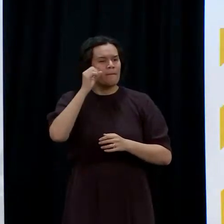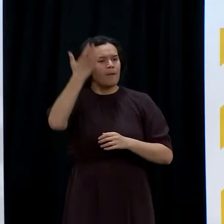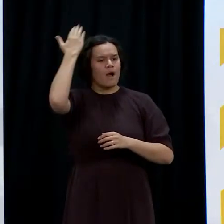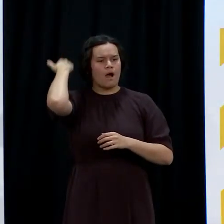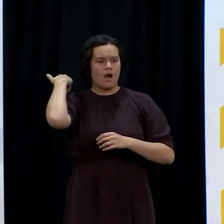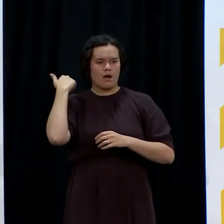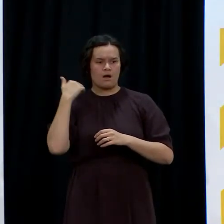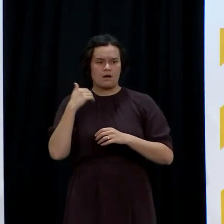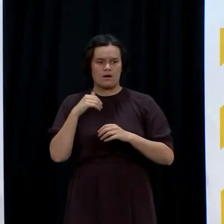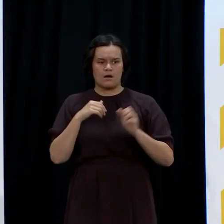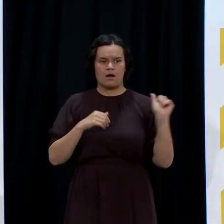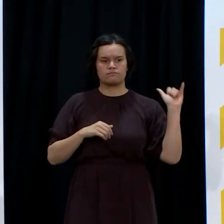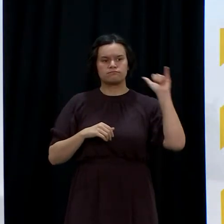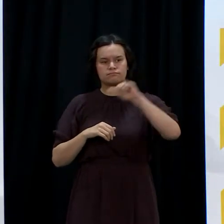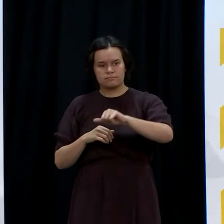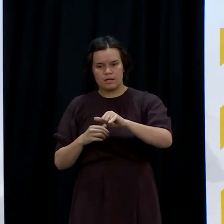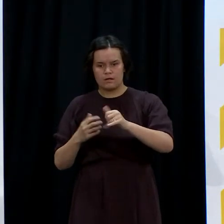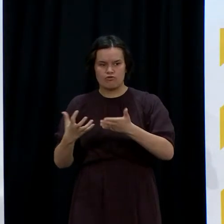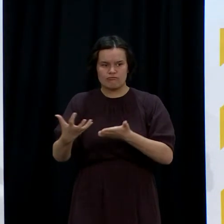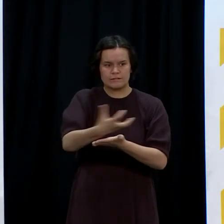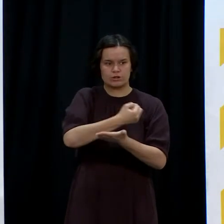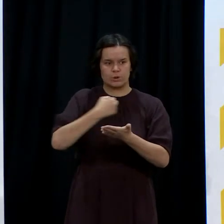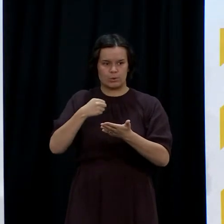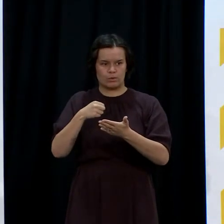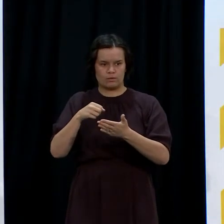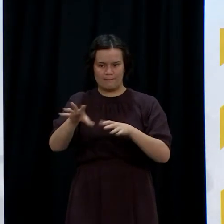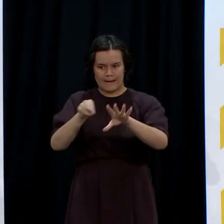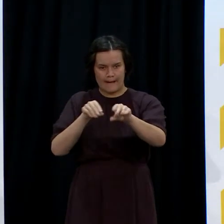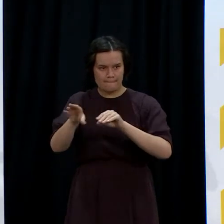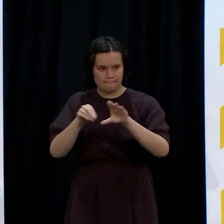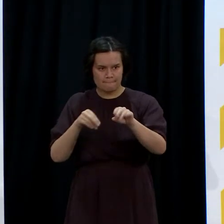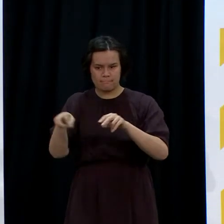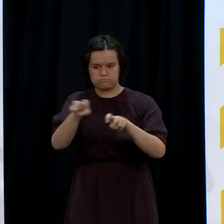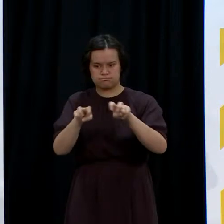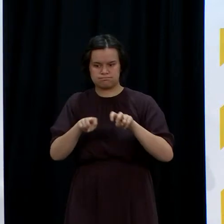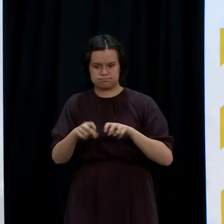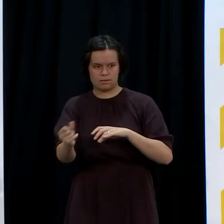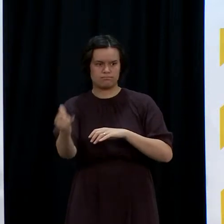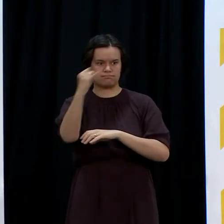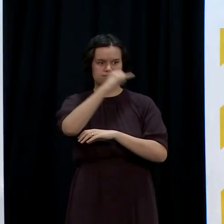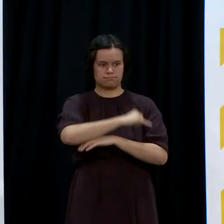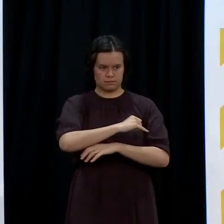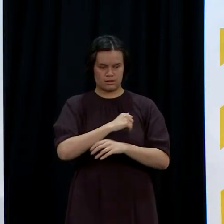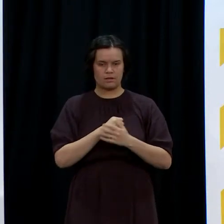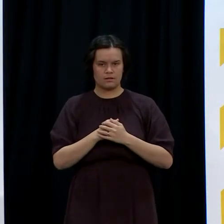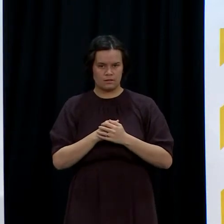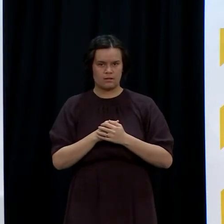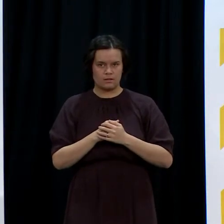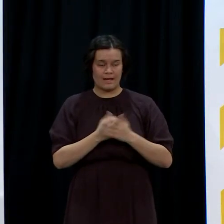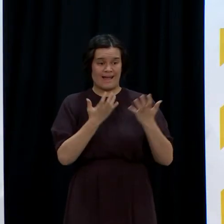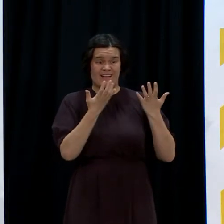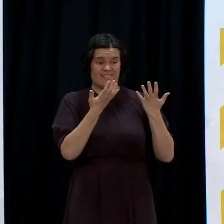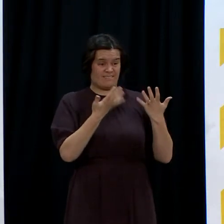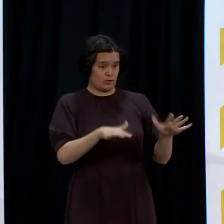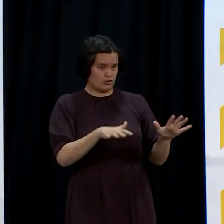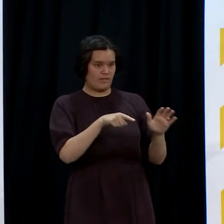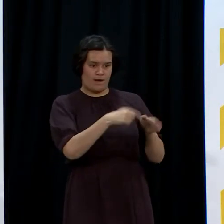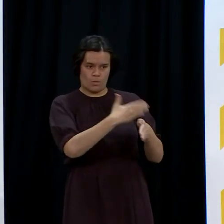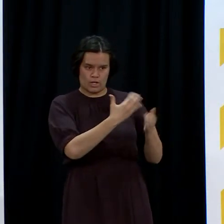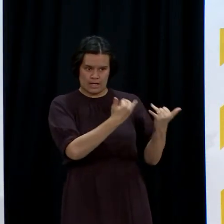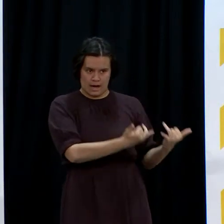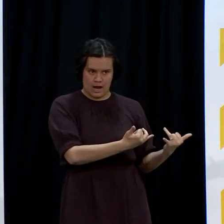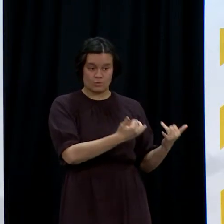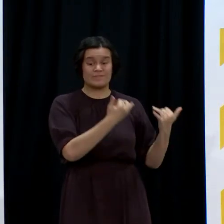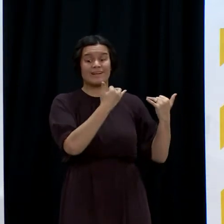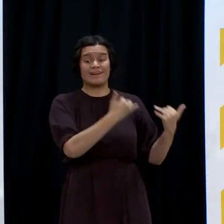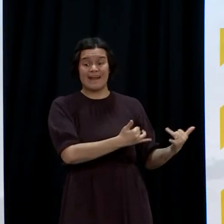did run ended with New Zealanders and those associated with New Zealand on the ground to work out the best possible way for